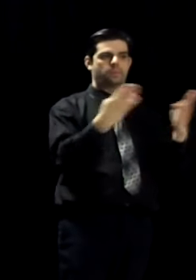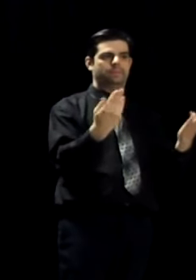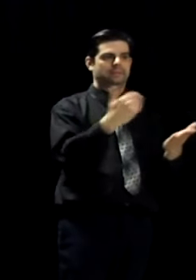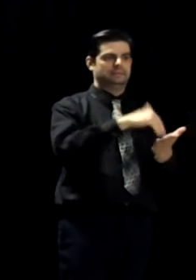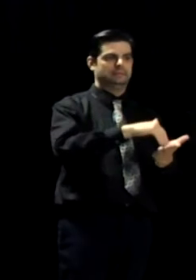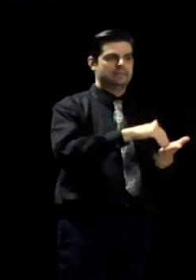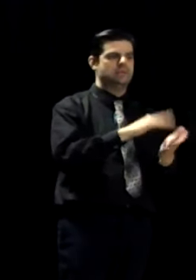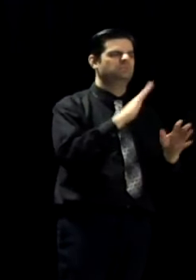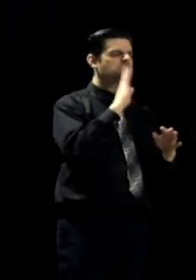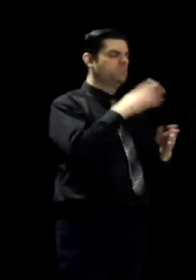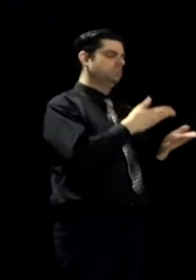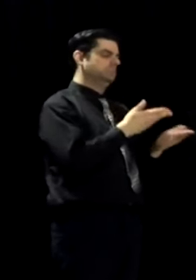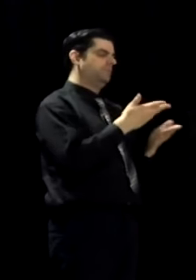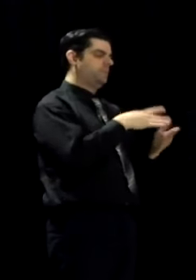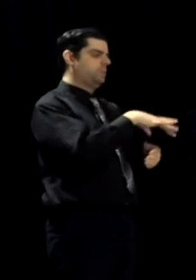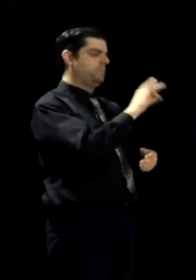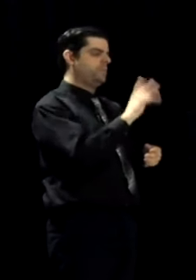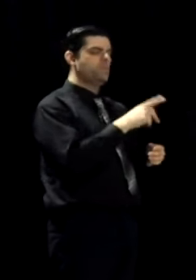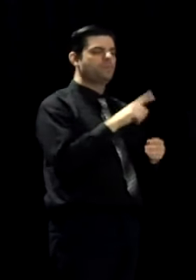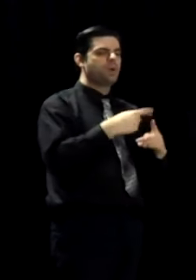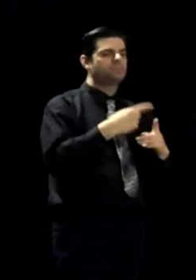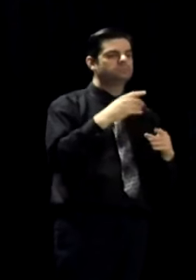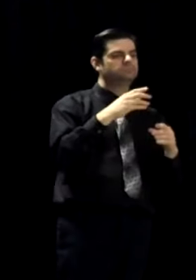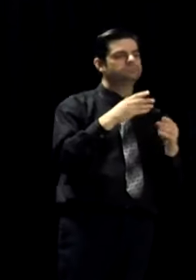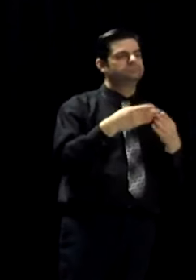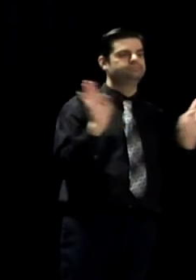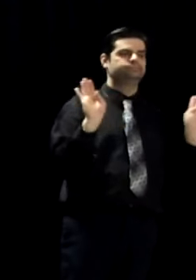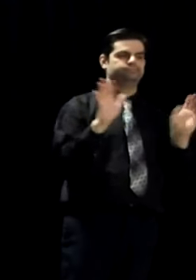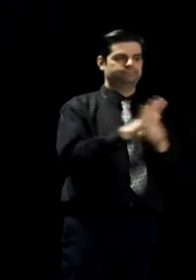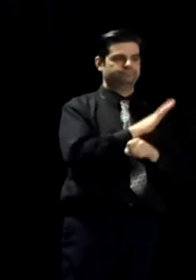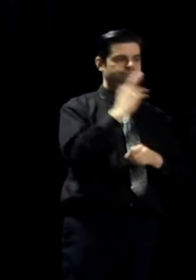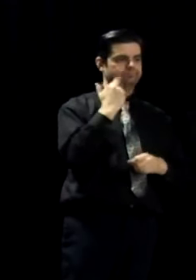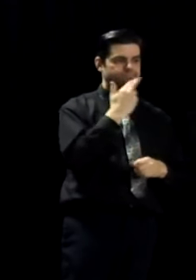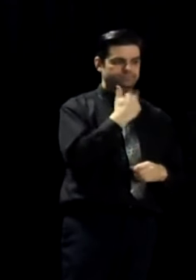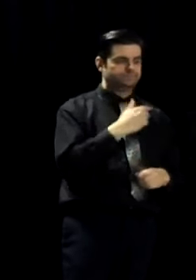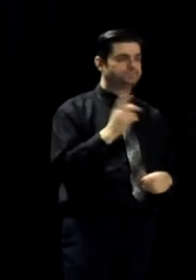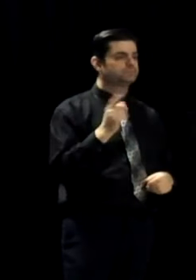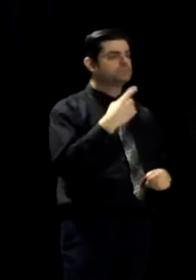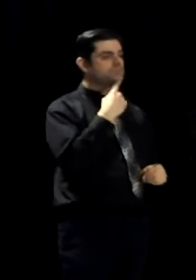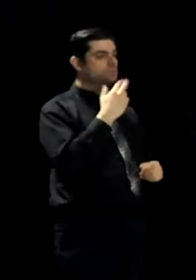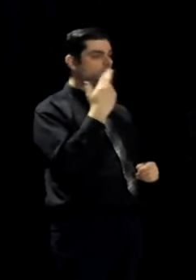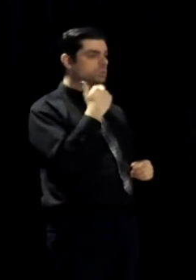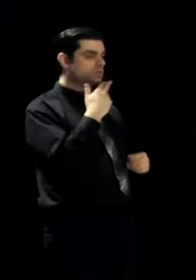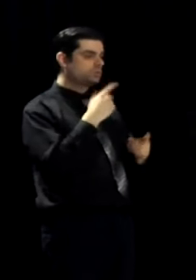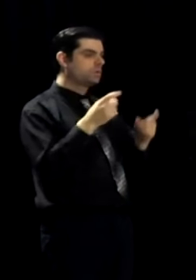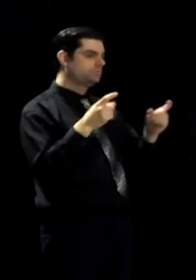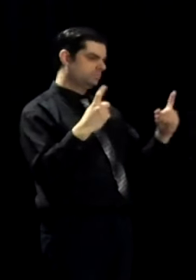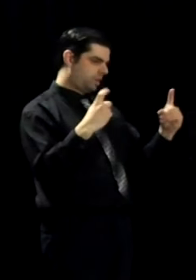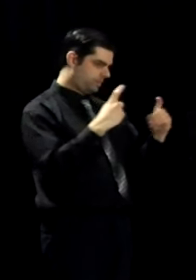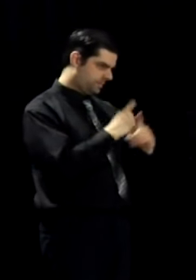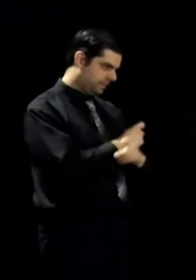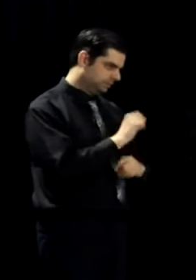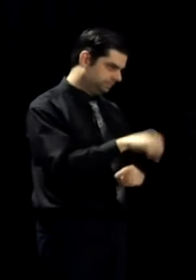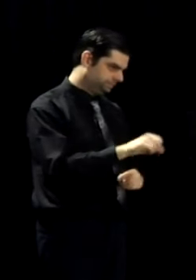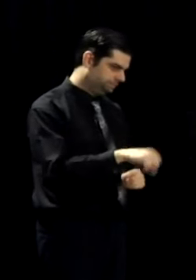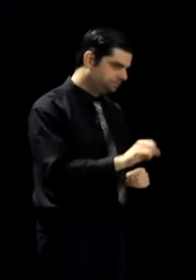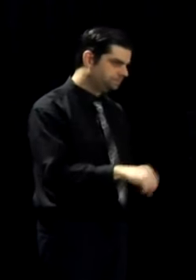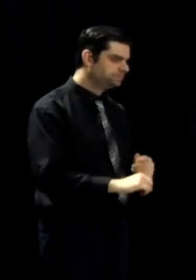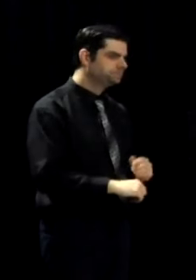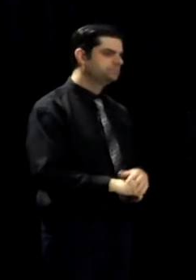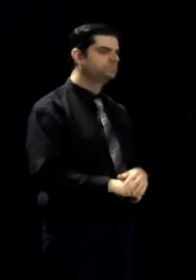again, you got to look at how do you operate the back of the shop and the front of the shop. So certainly they're not a phase